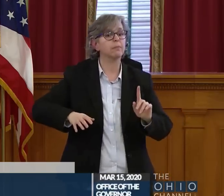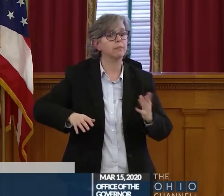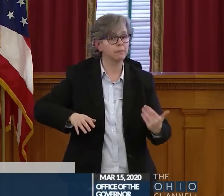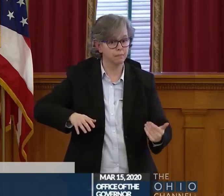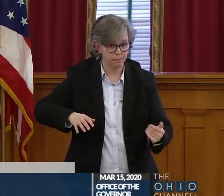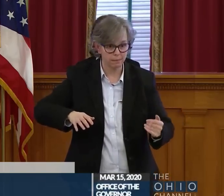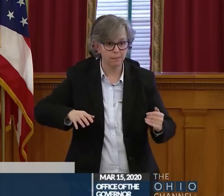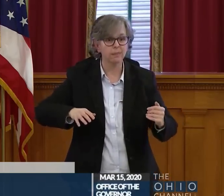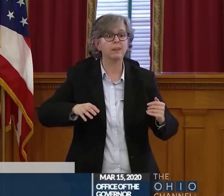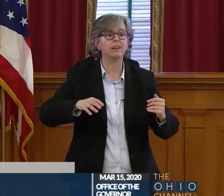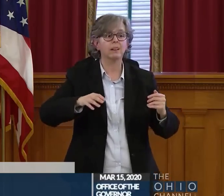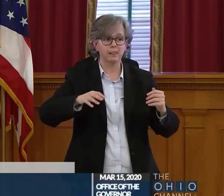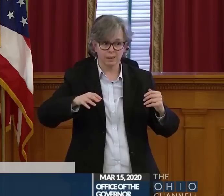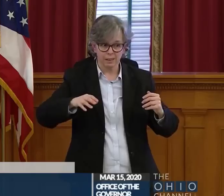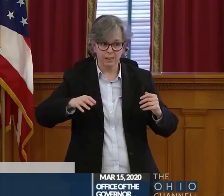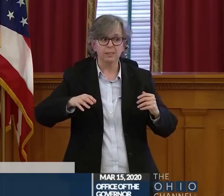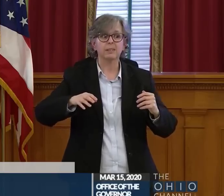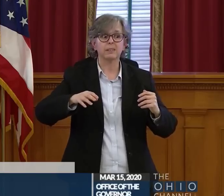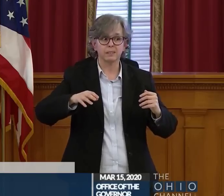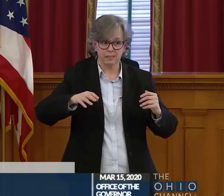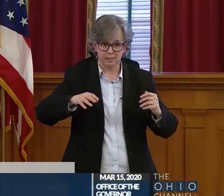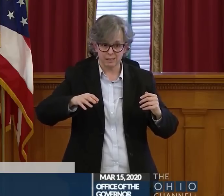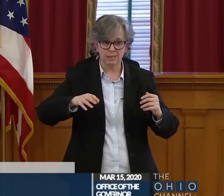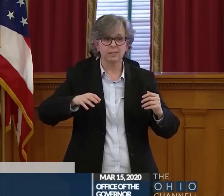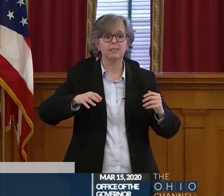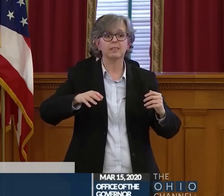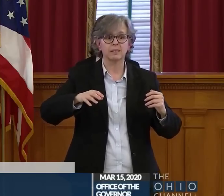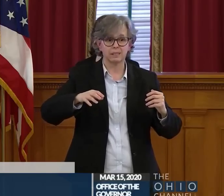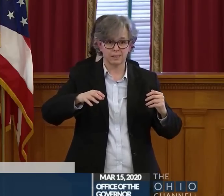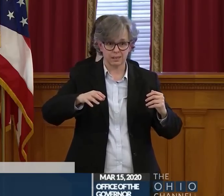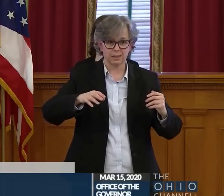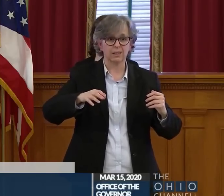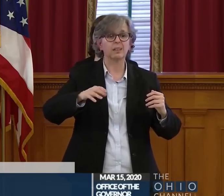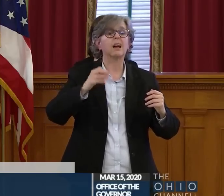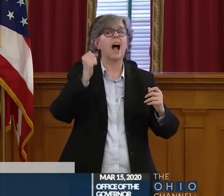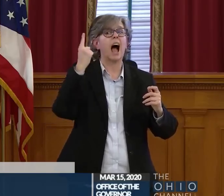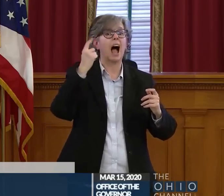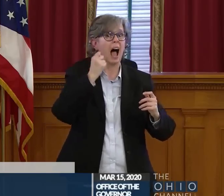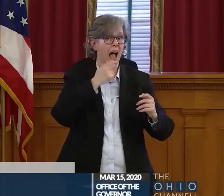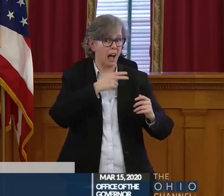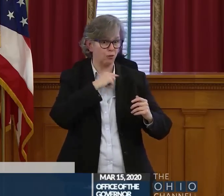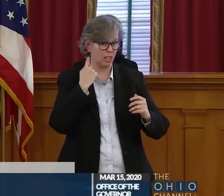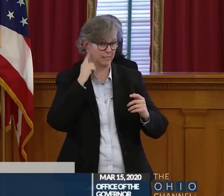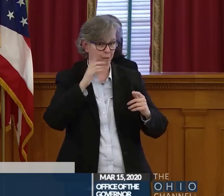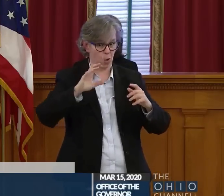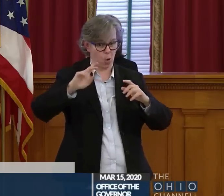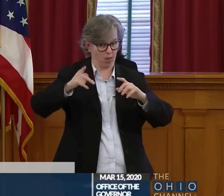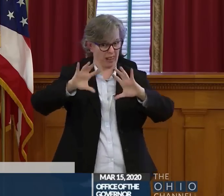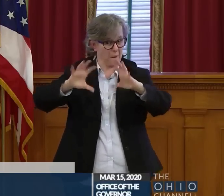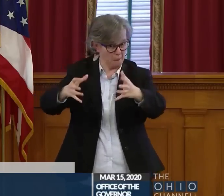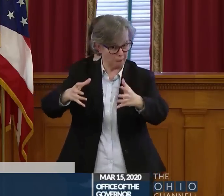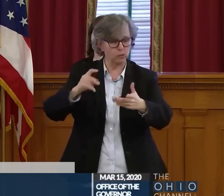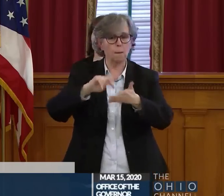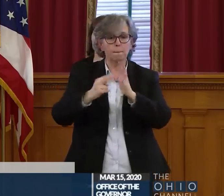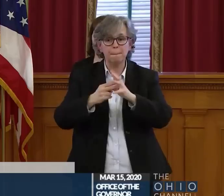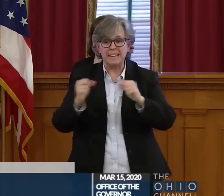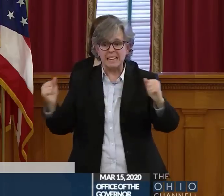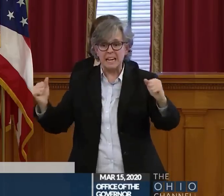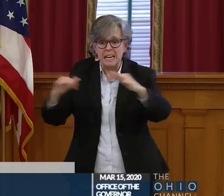population, and this is the right thing to do. So we're not ordering that today, but that will be coming